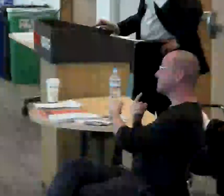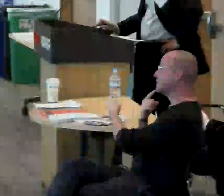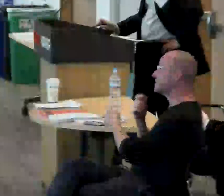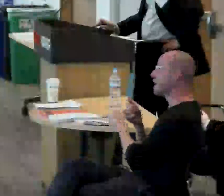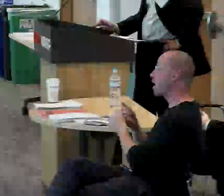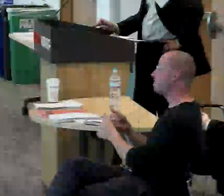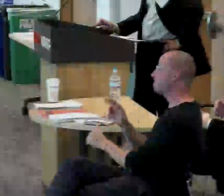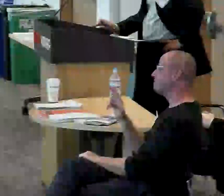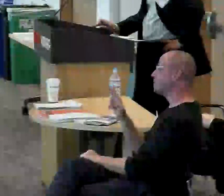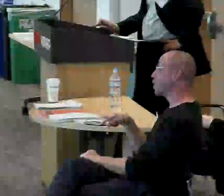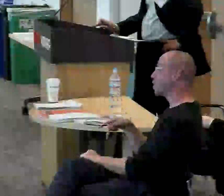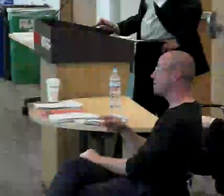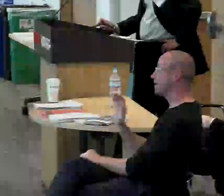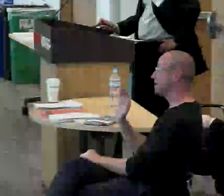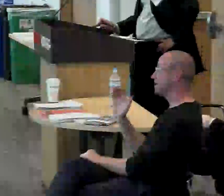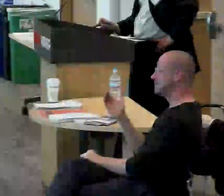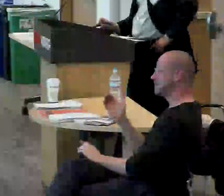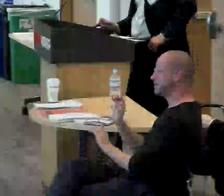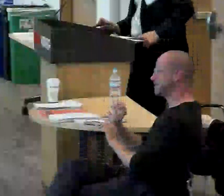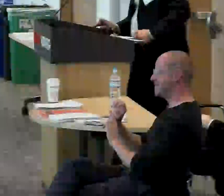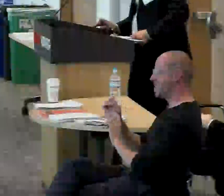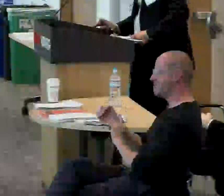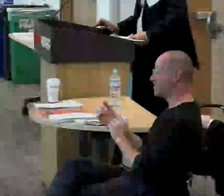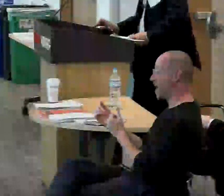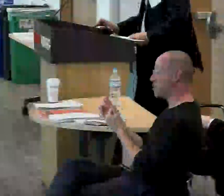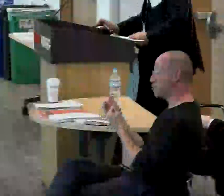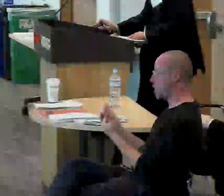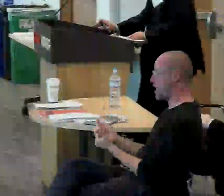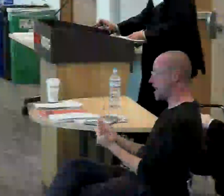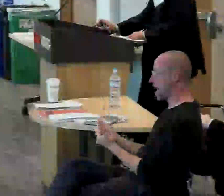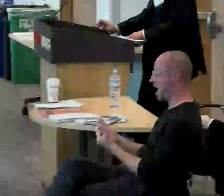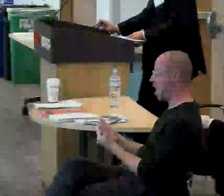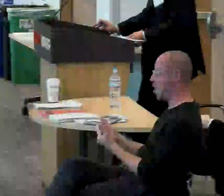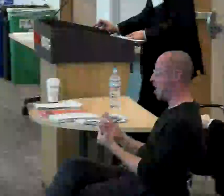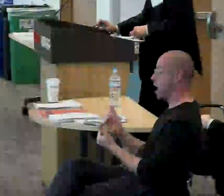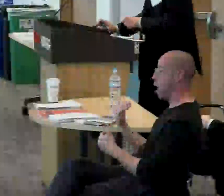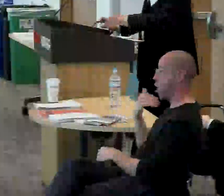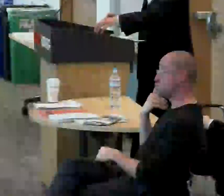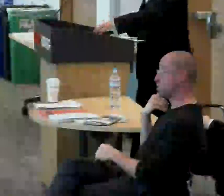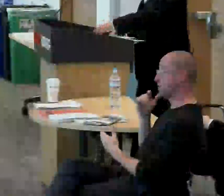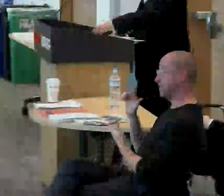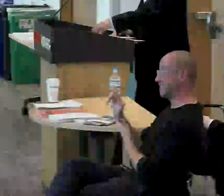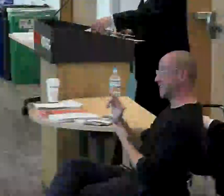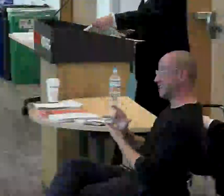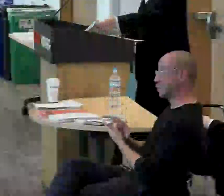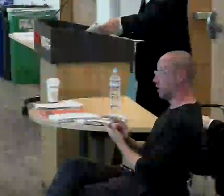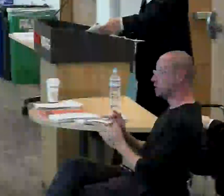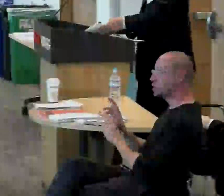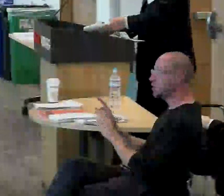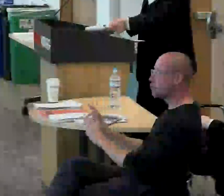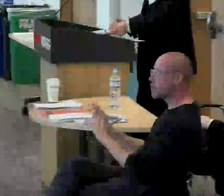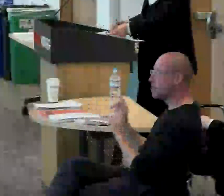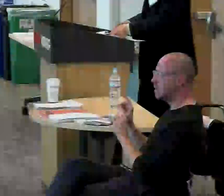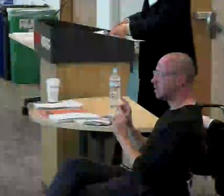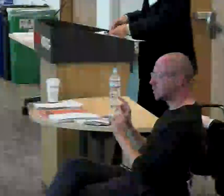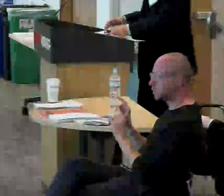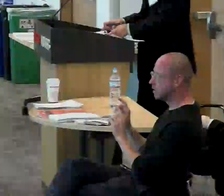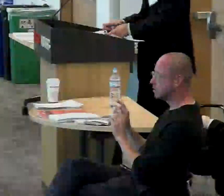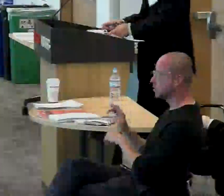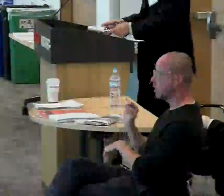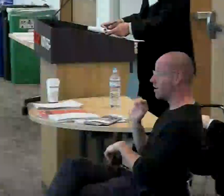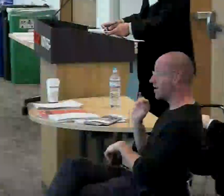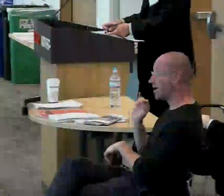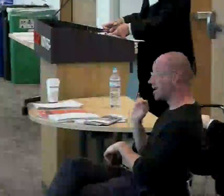an environment now where previous legislation is being repealed. If this is actually